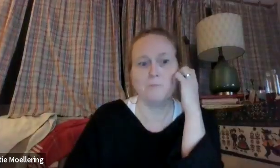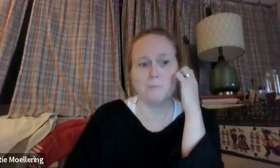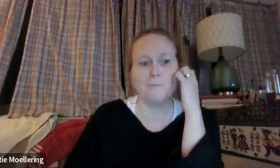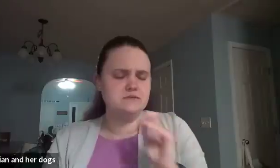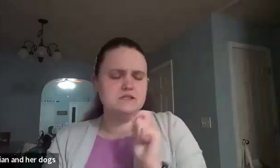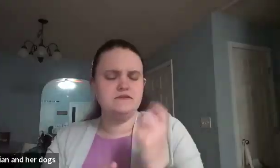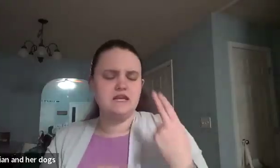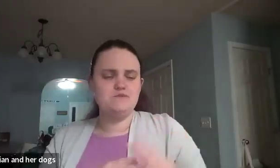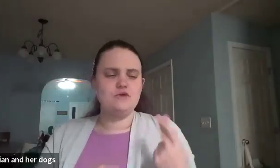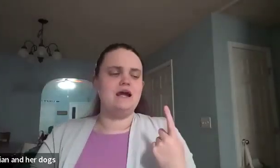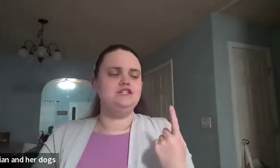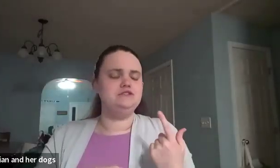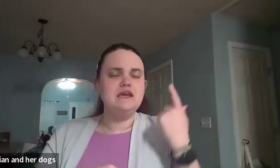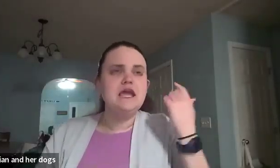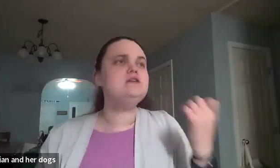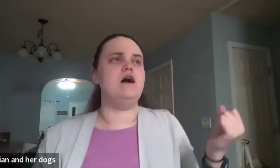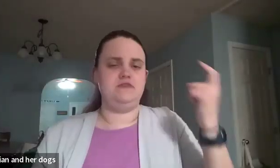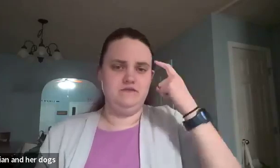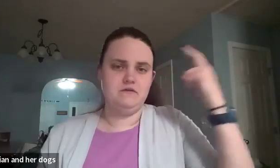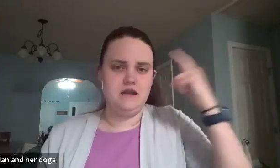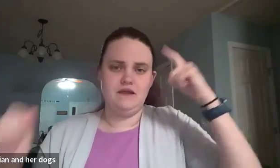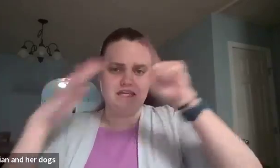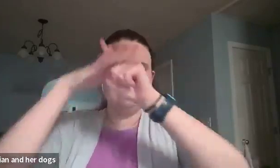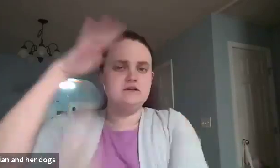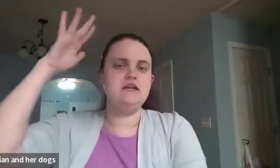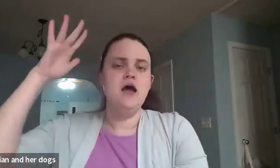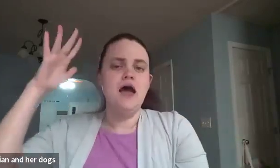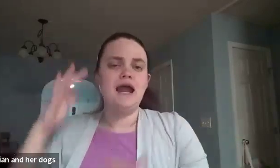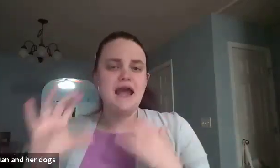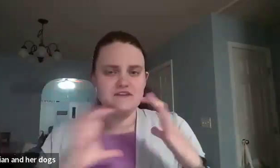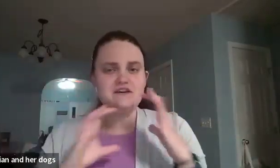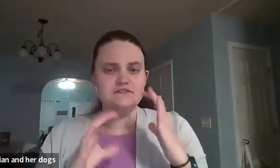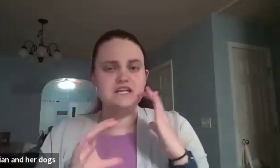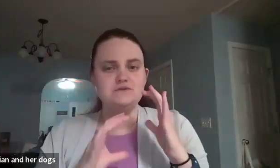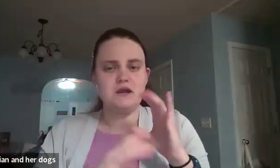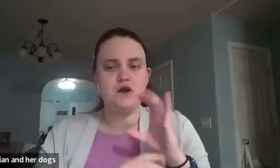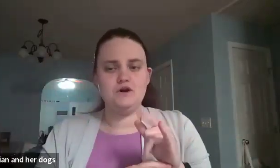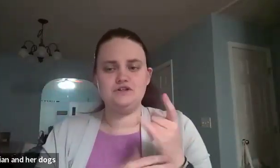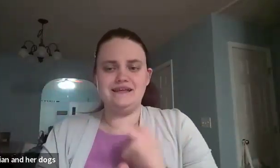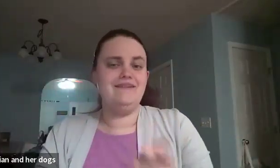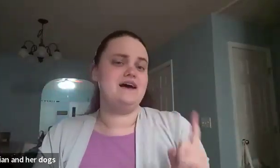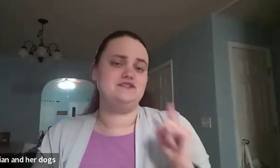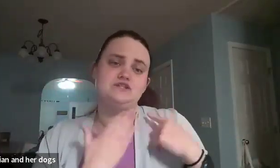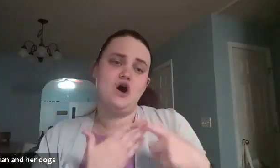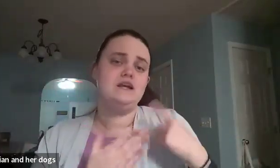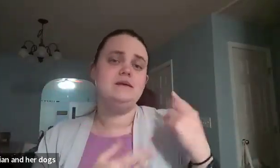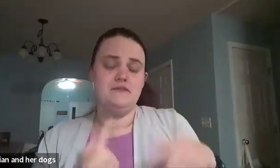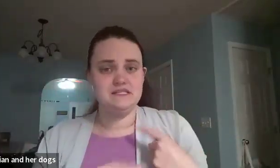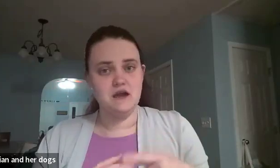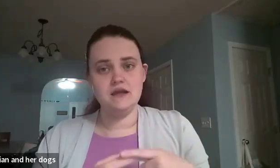know they have a specific name for them and I cannot think of it right now. Like it's literally, and I had this conversation with my coworkers like last week talking about these